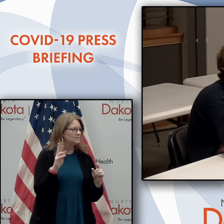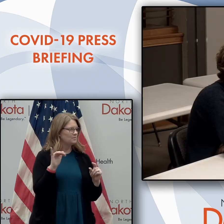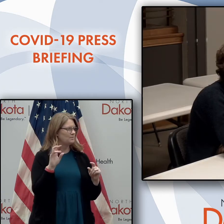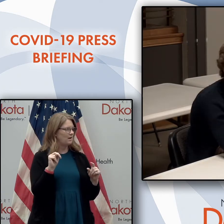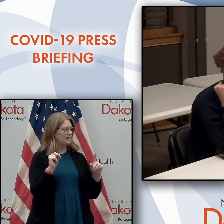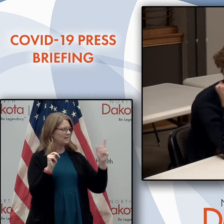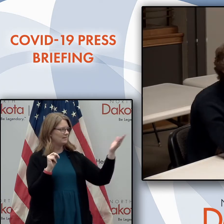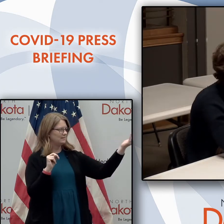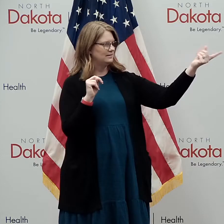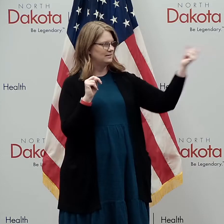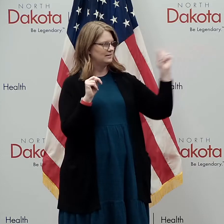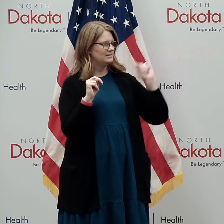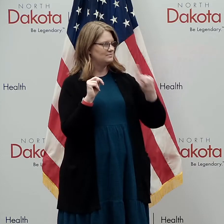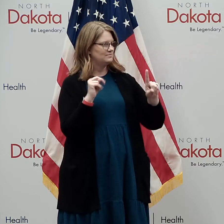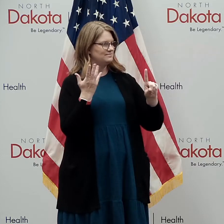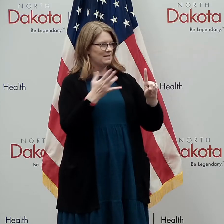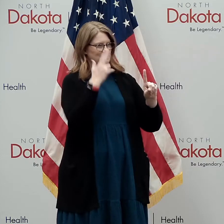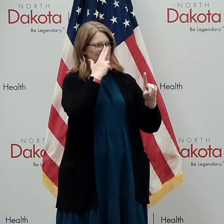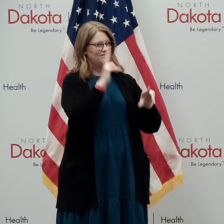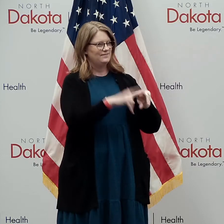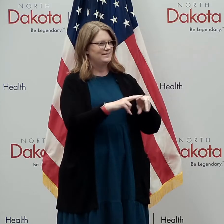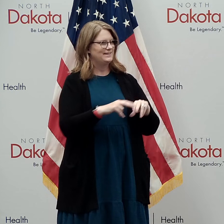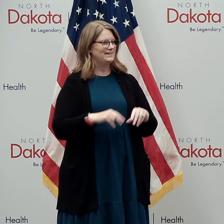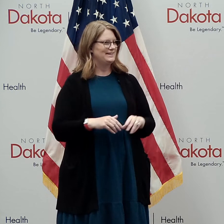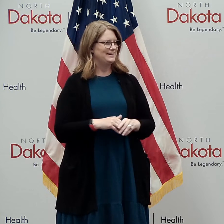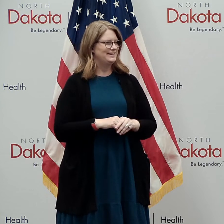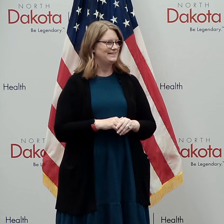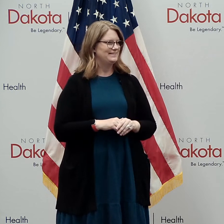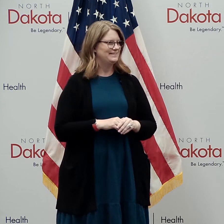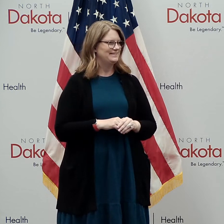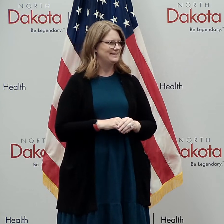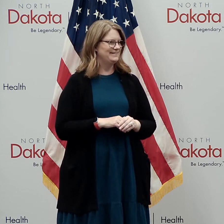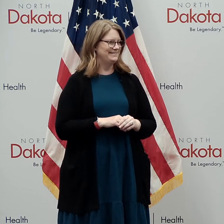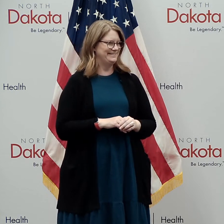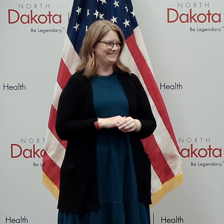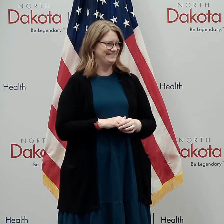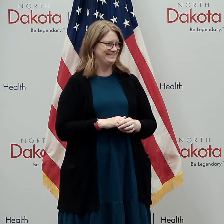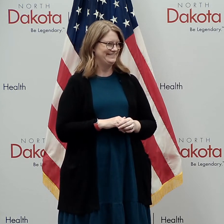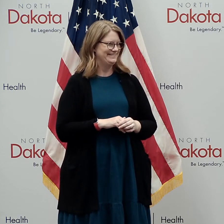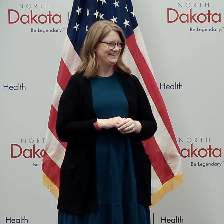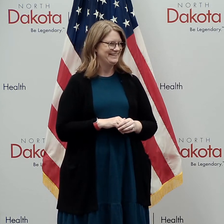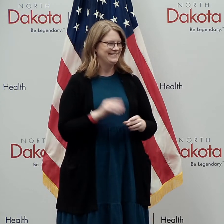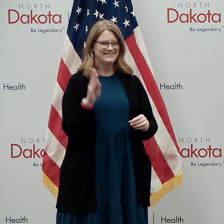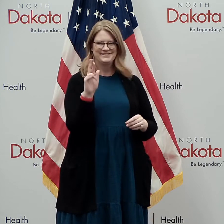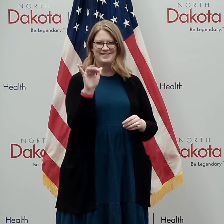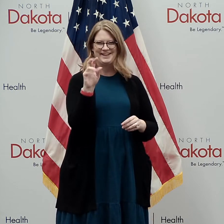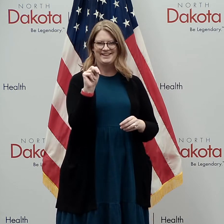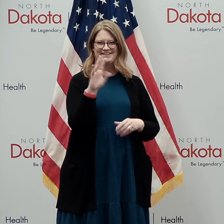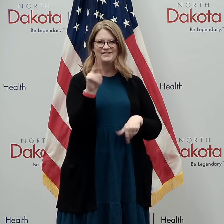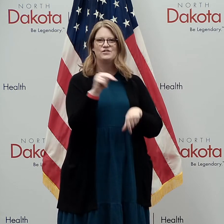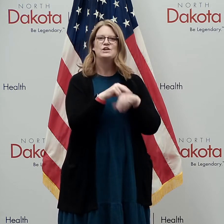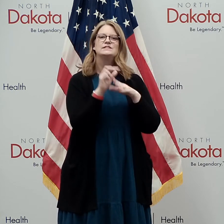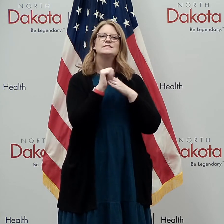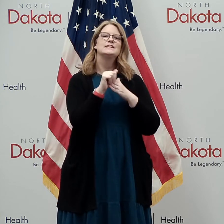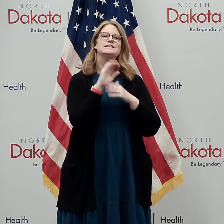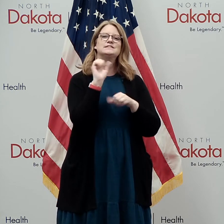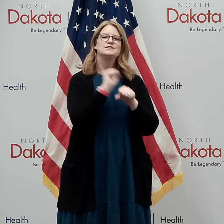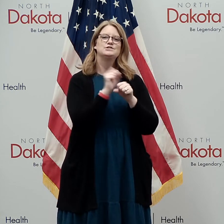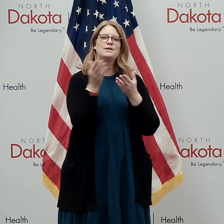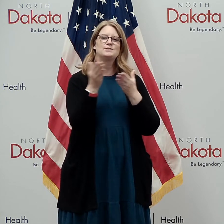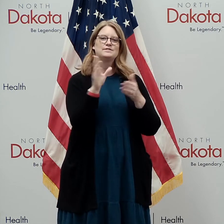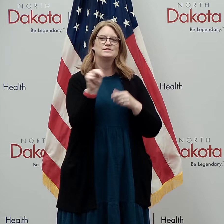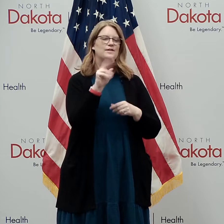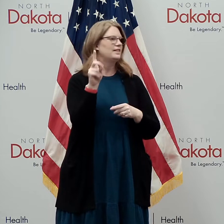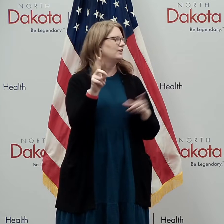up? Might be fun to do that. If we could, come on up, Bryan. Bryan, of course, leads Job Service North Dakota, and he's